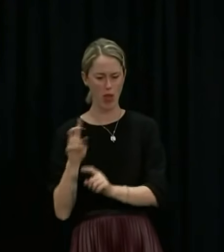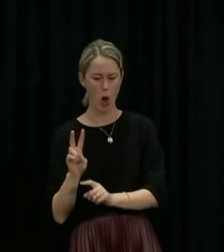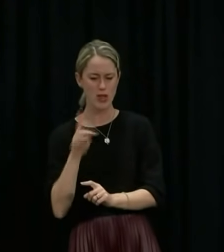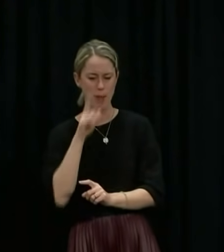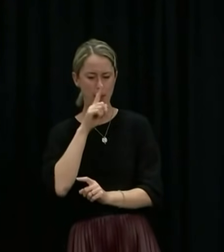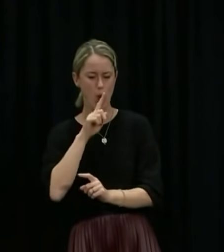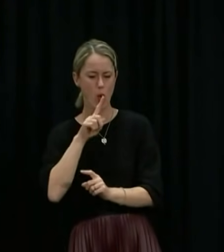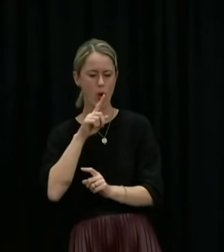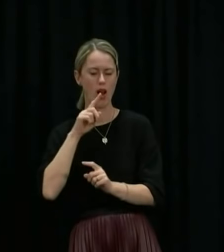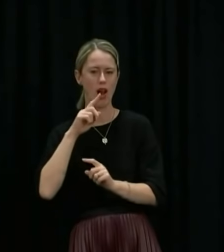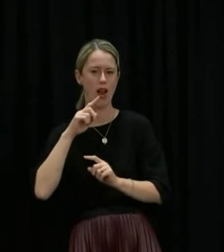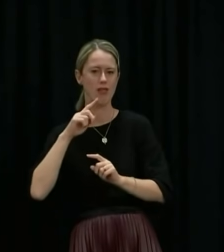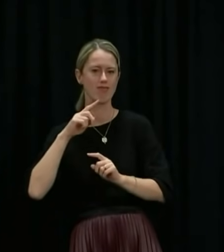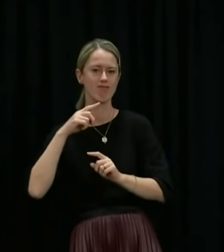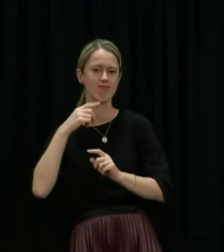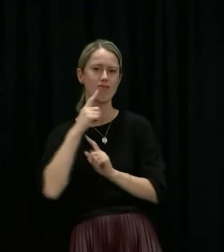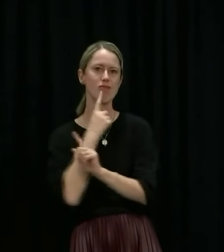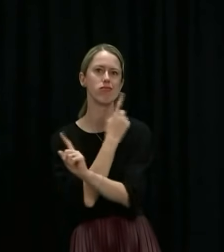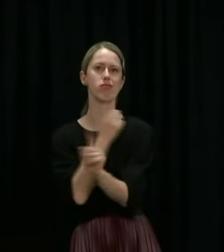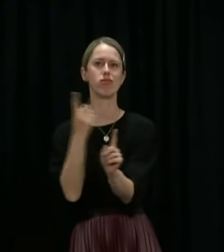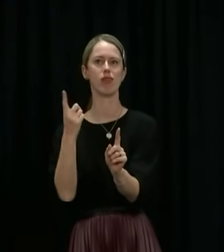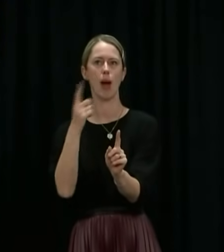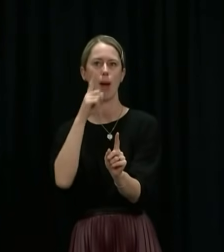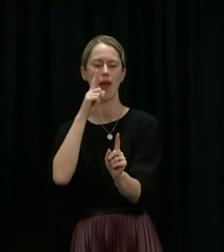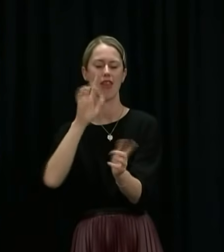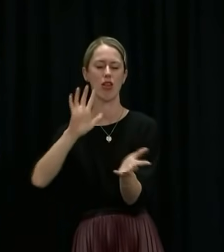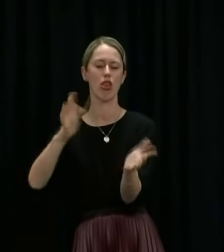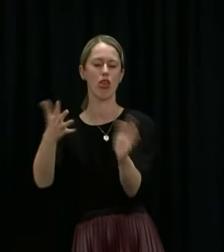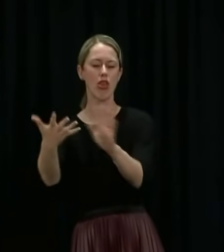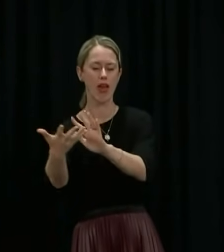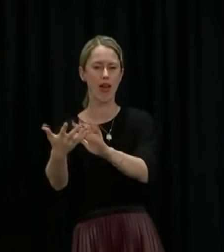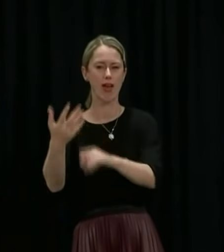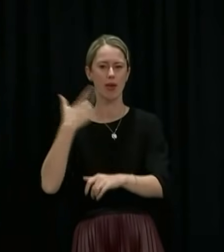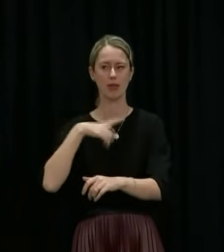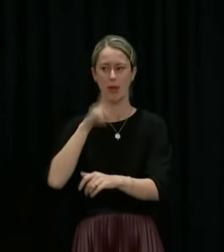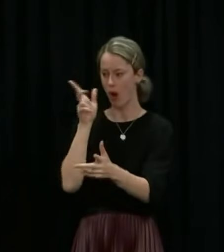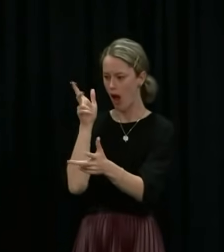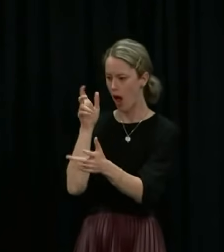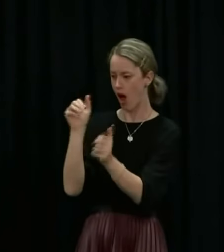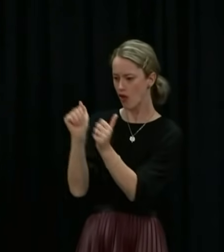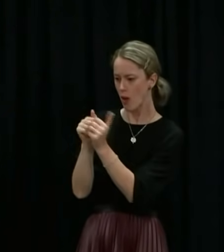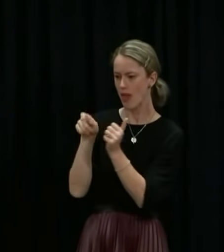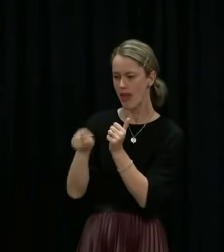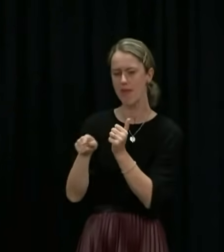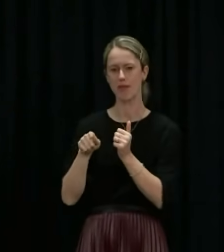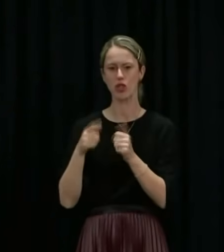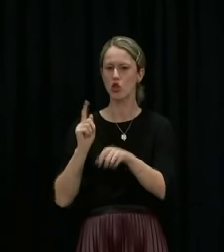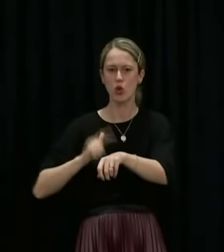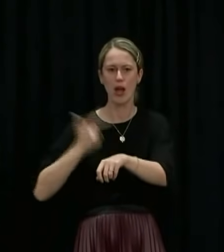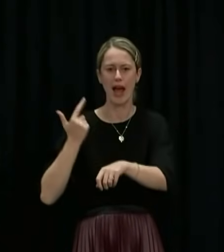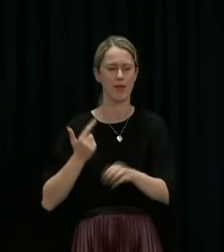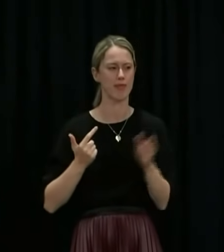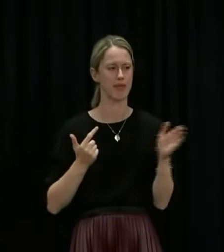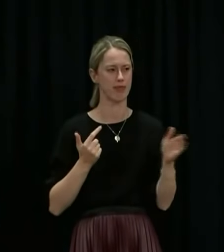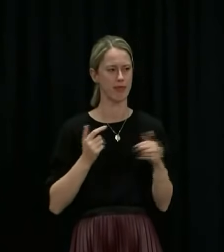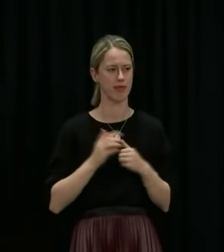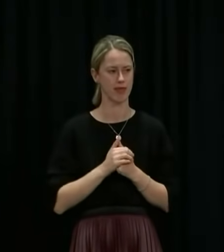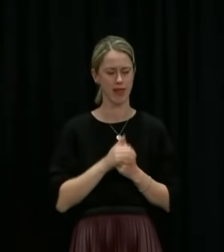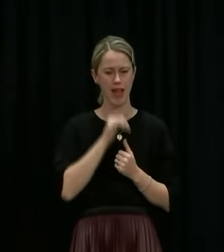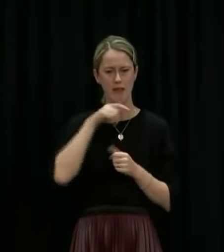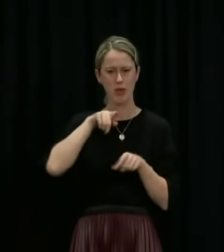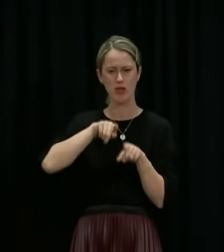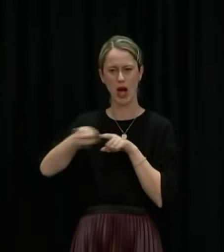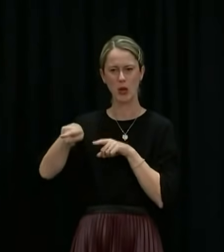people listen to them and believe them, and 6 months later is far too late, isn't it, really? Well, I dare say that any